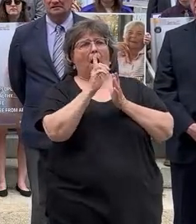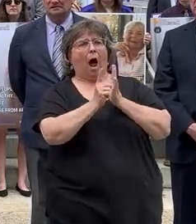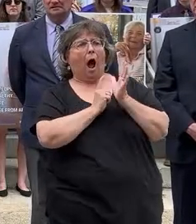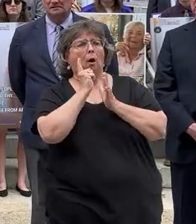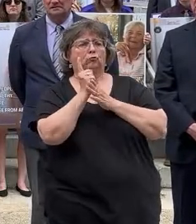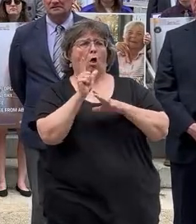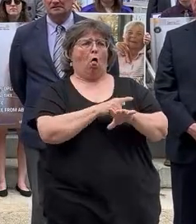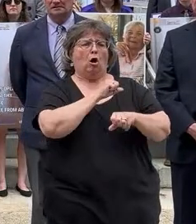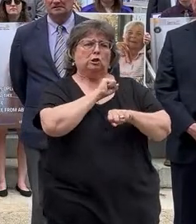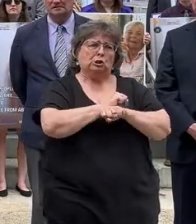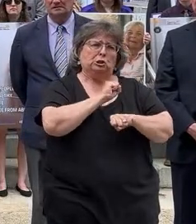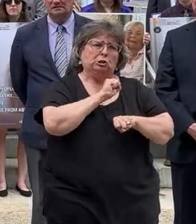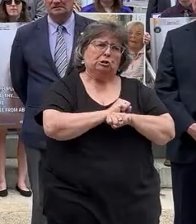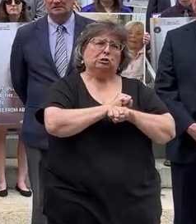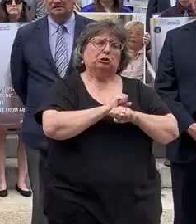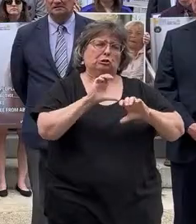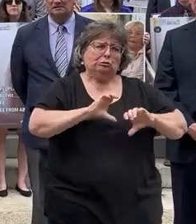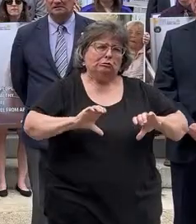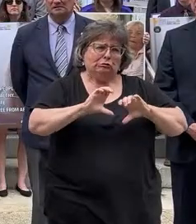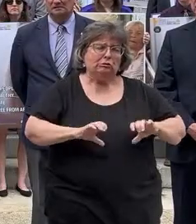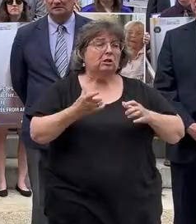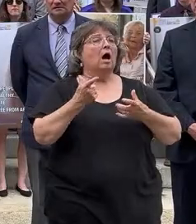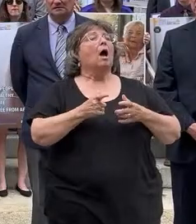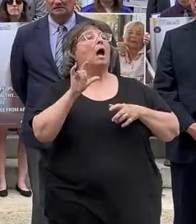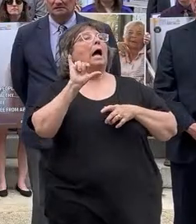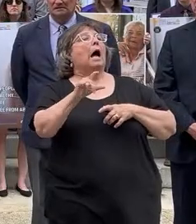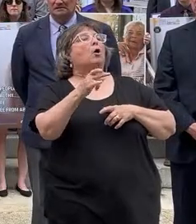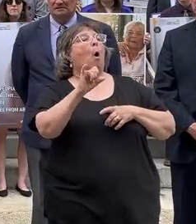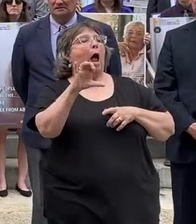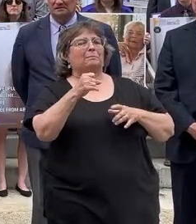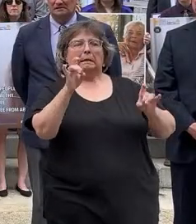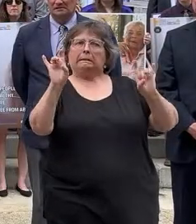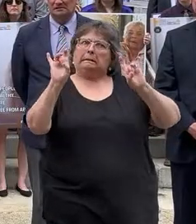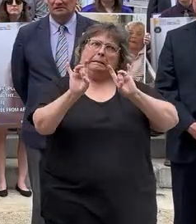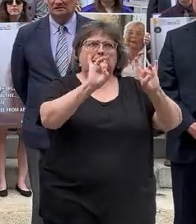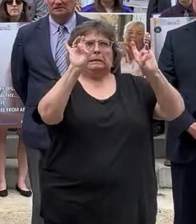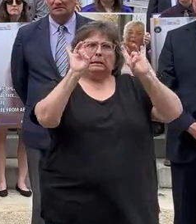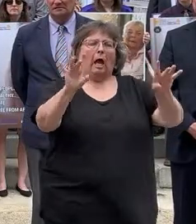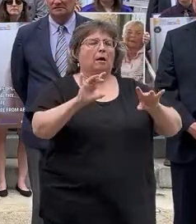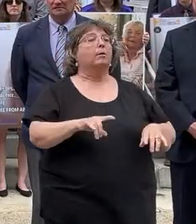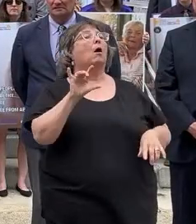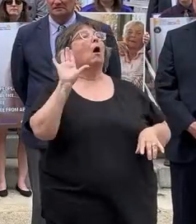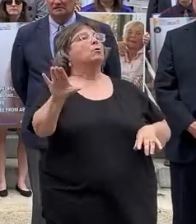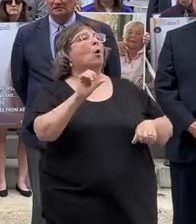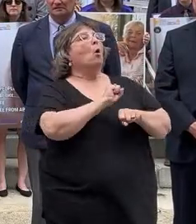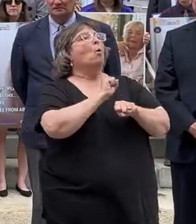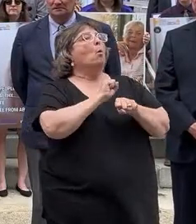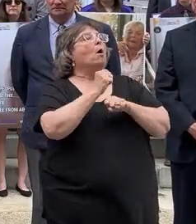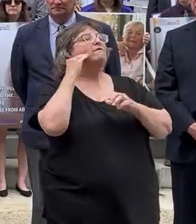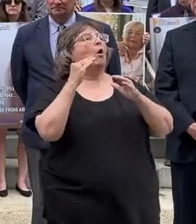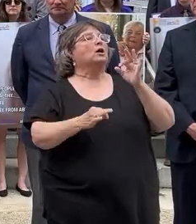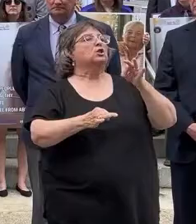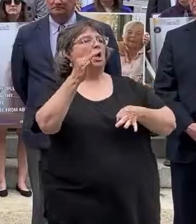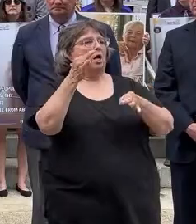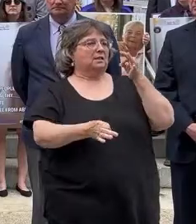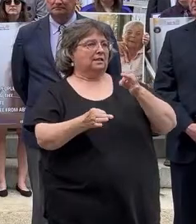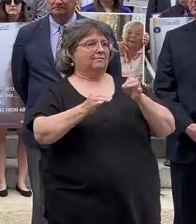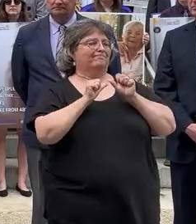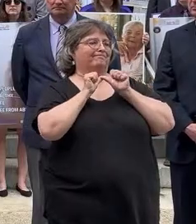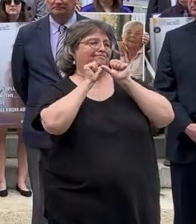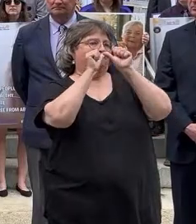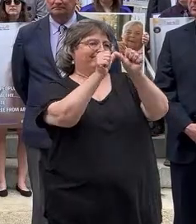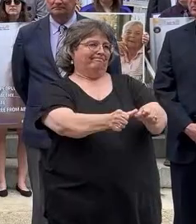are long. The conditions and crimes are despicable, but those that labor for justice